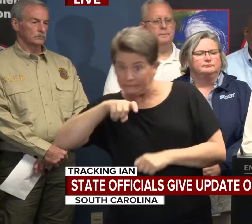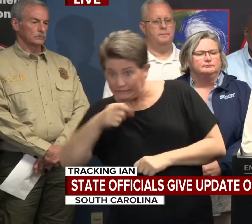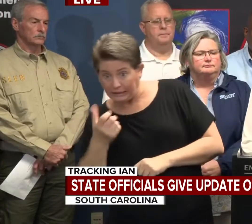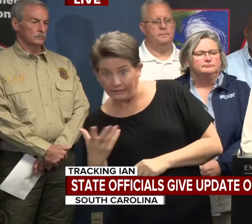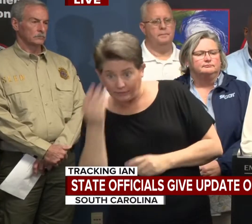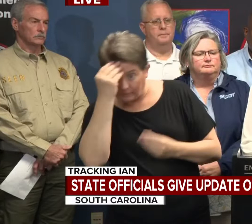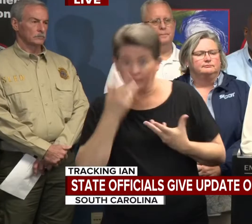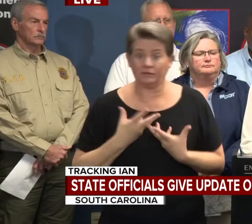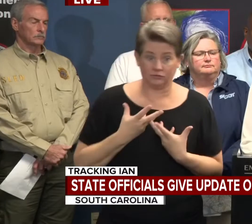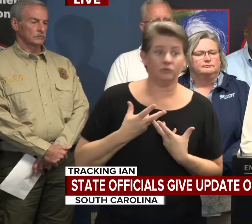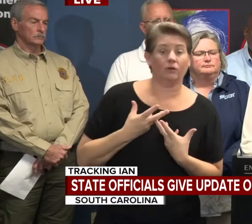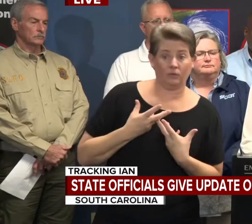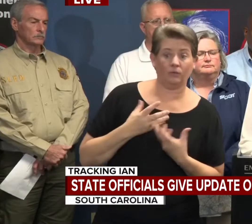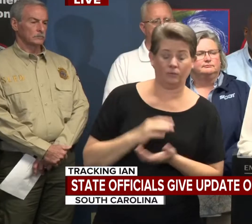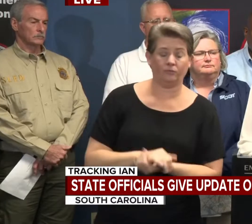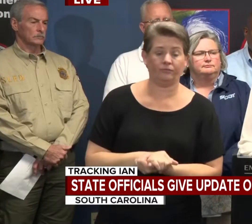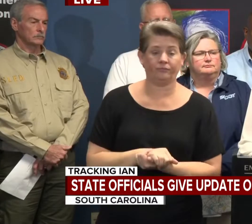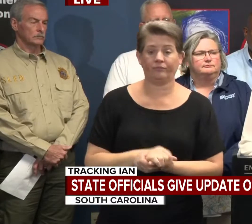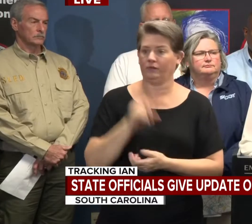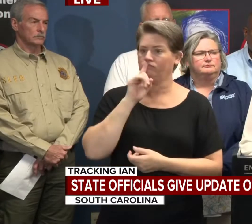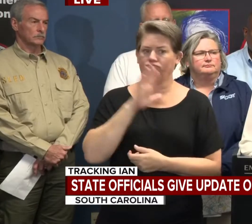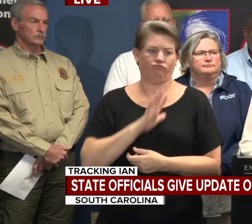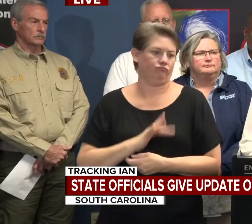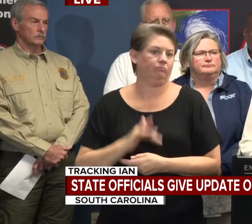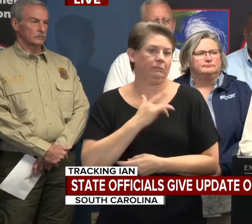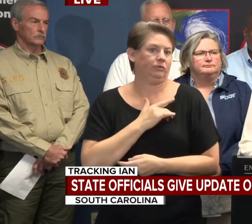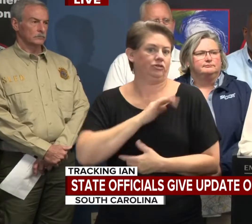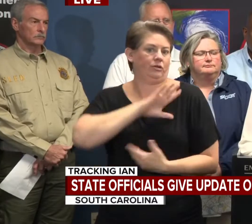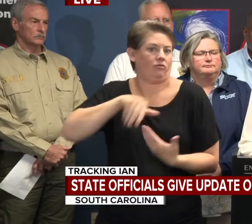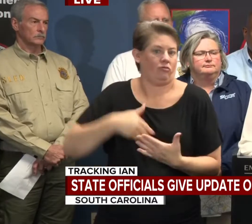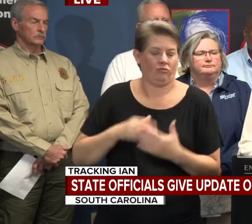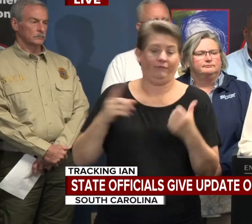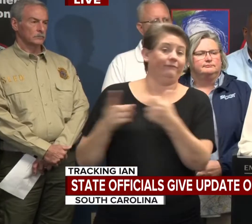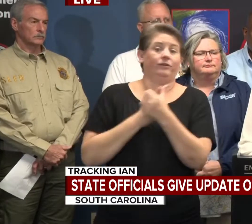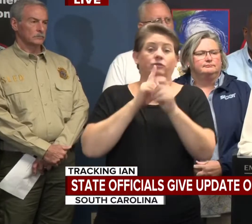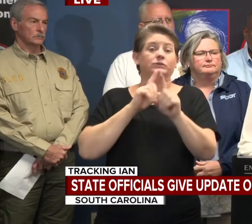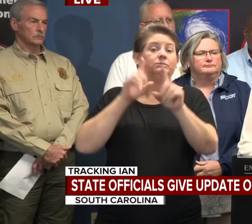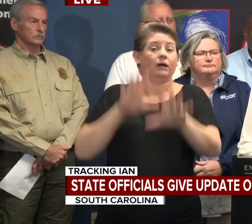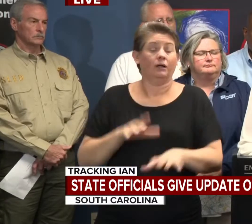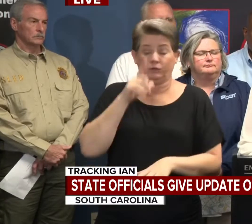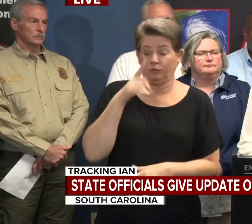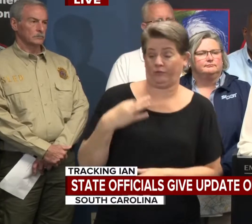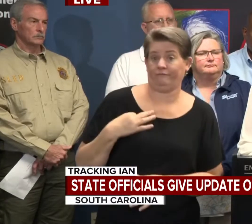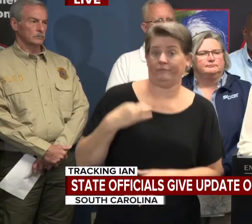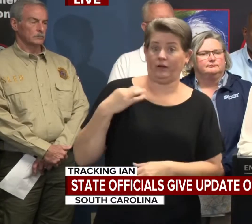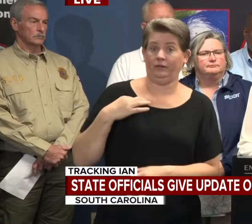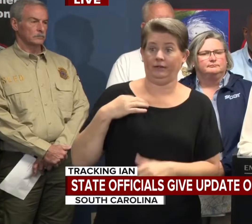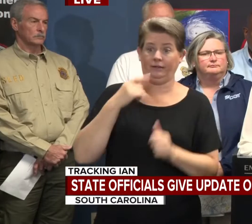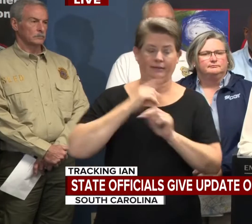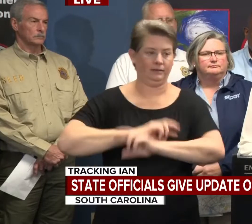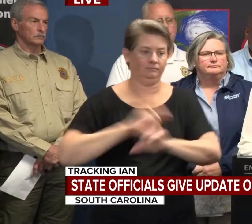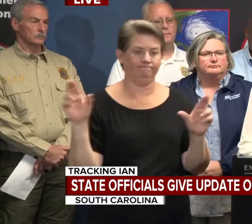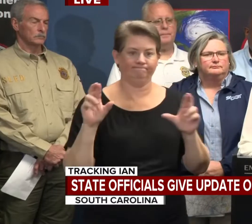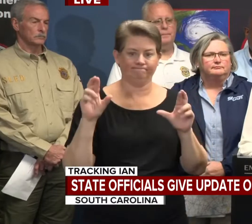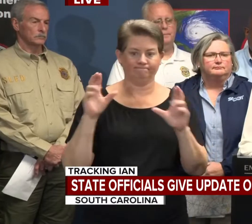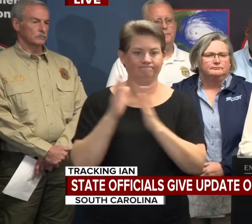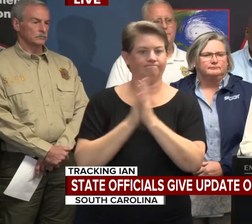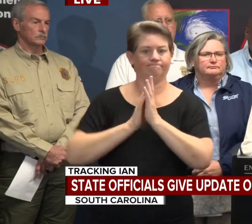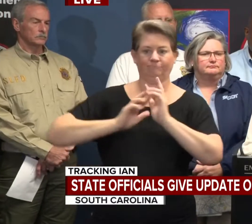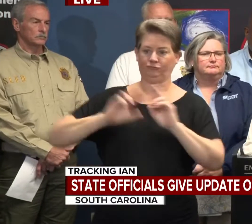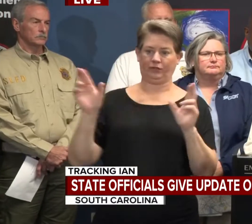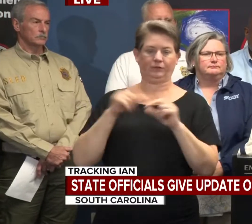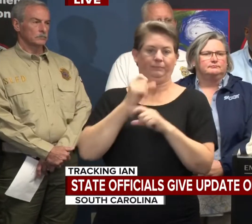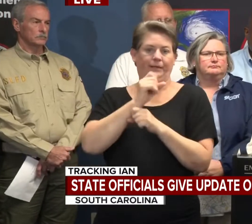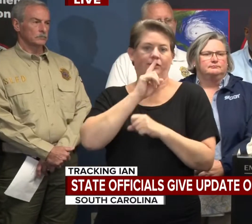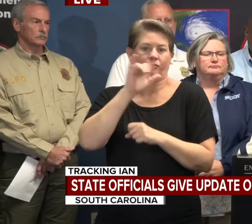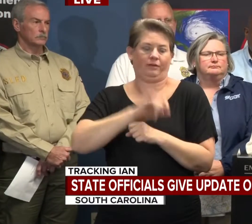needs. We appreciate all of the first responders who volunteer and stand ready to ensure South